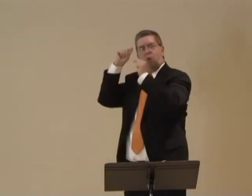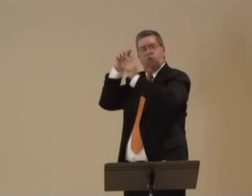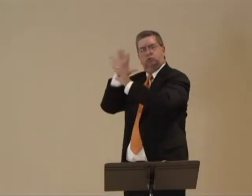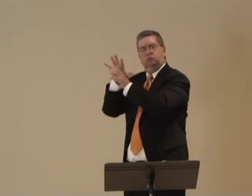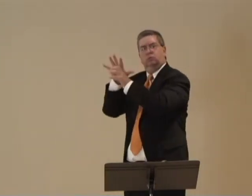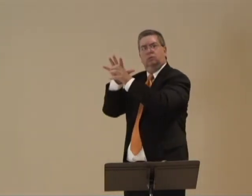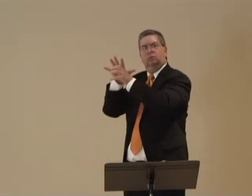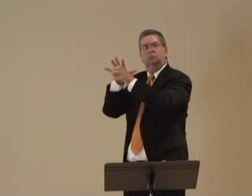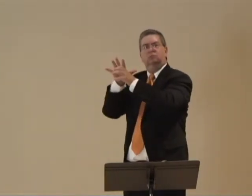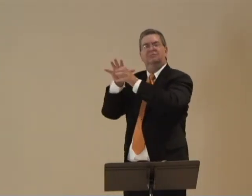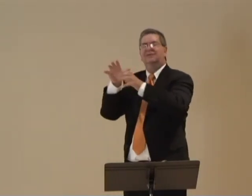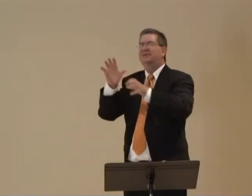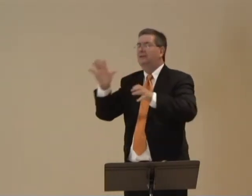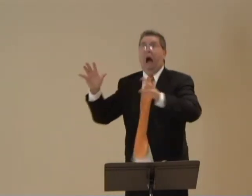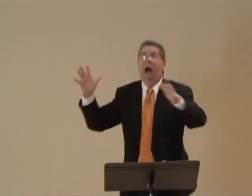am the Lord.